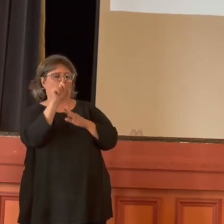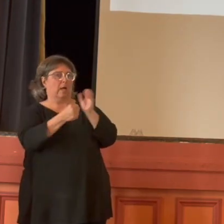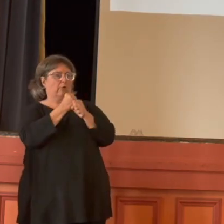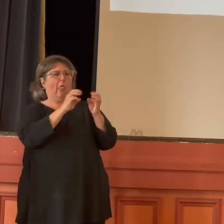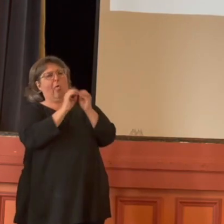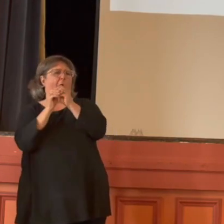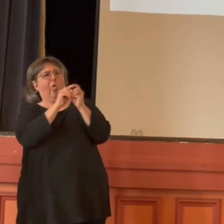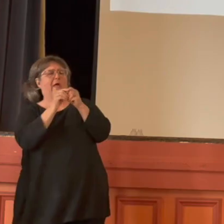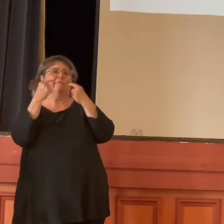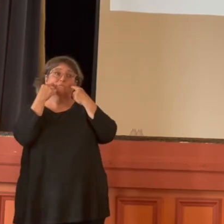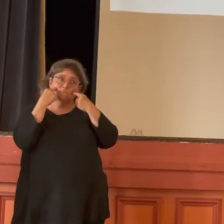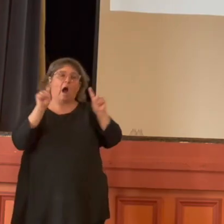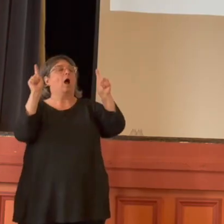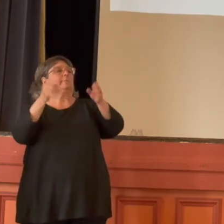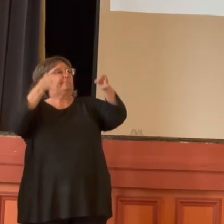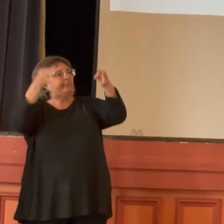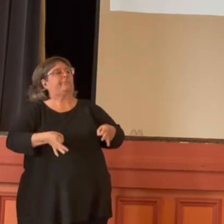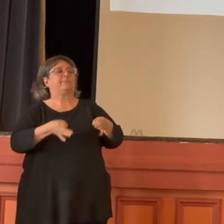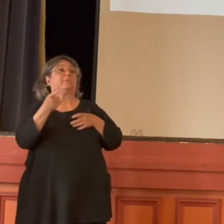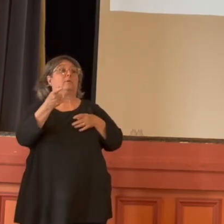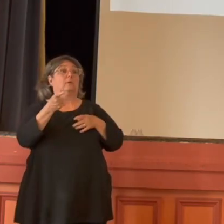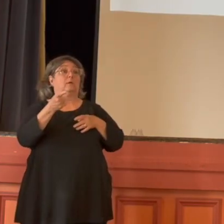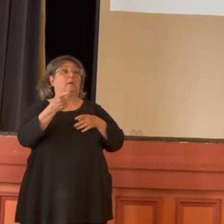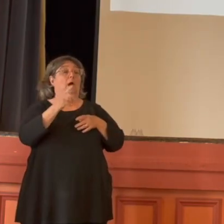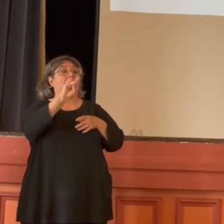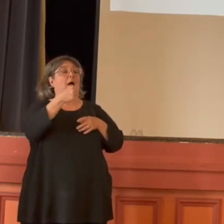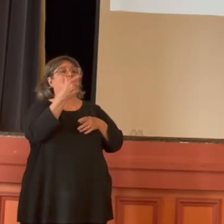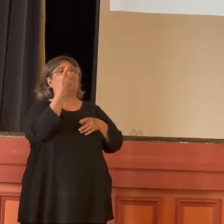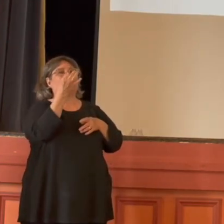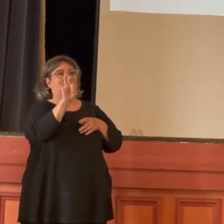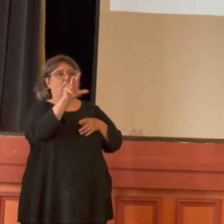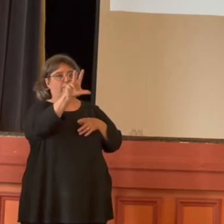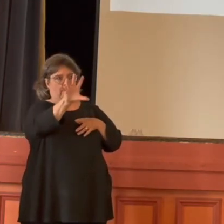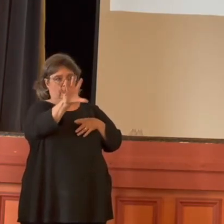years, finally came down and said, in March of 1935,